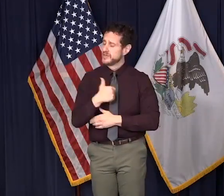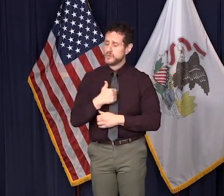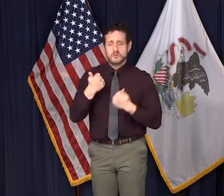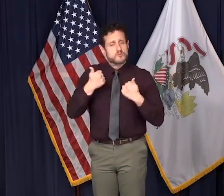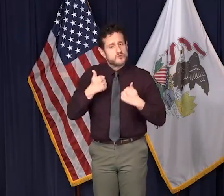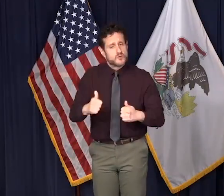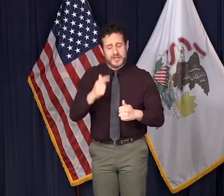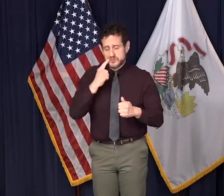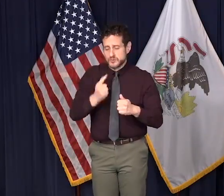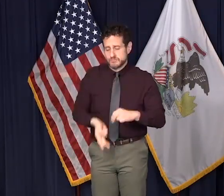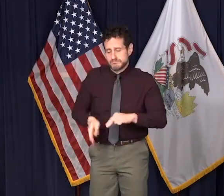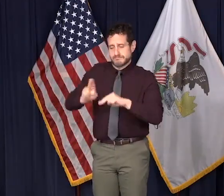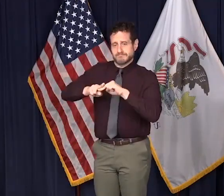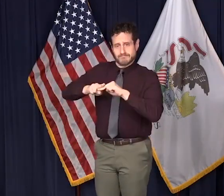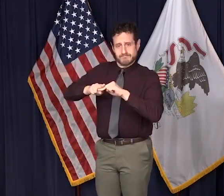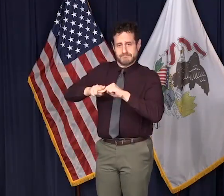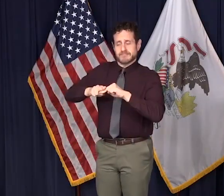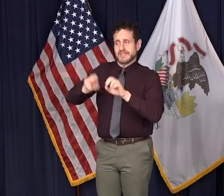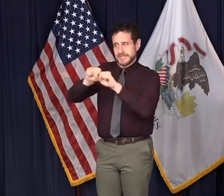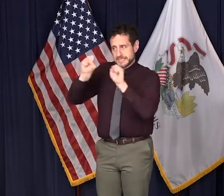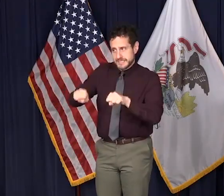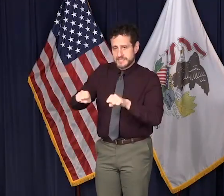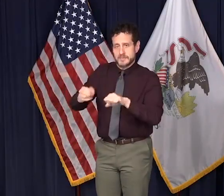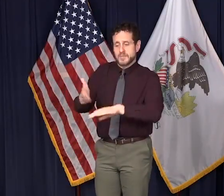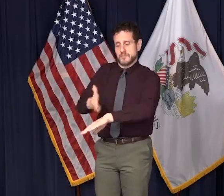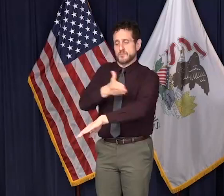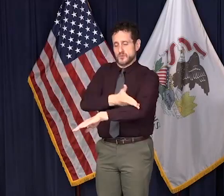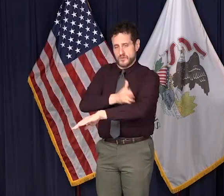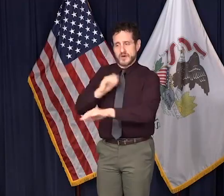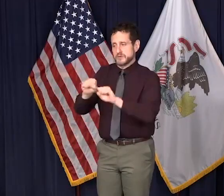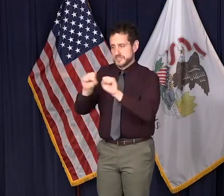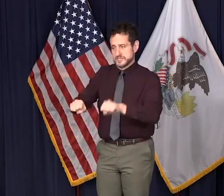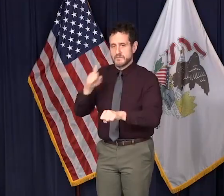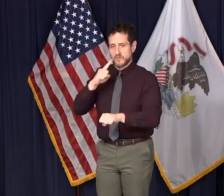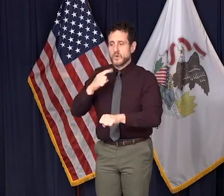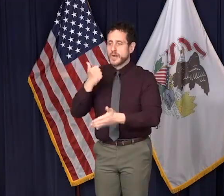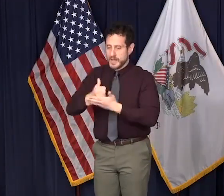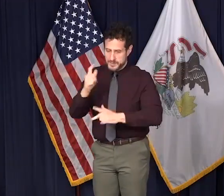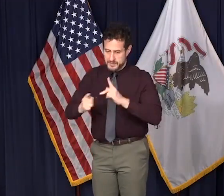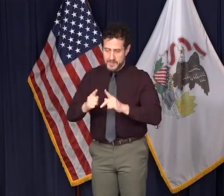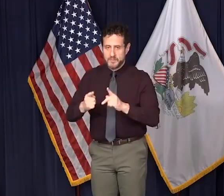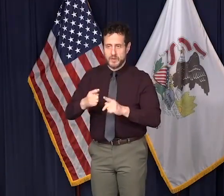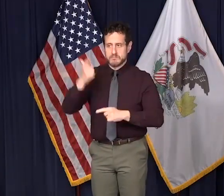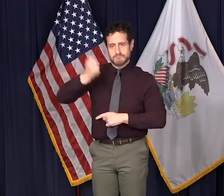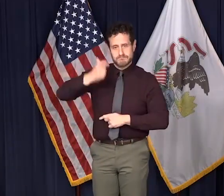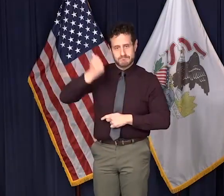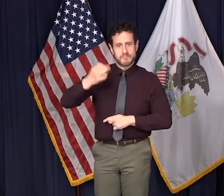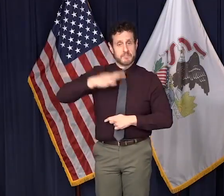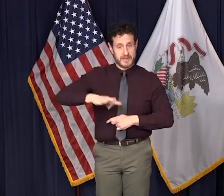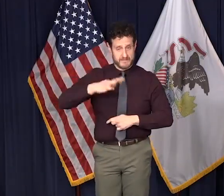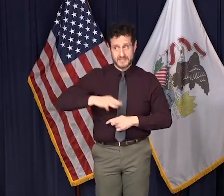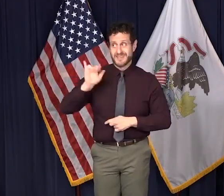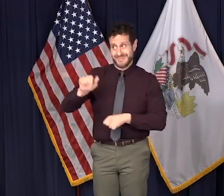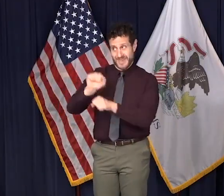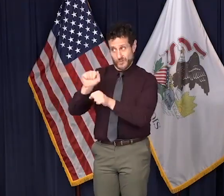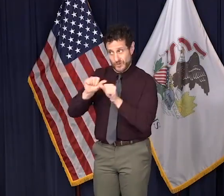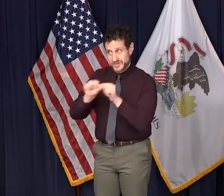to expand our processing systems and expedite benefits. And while that work is ongoing, every